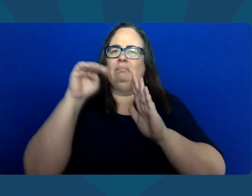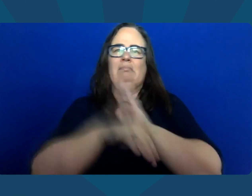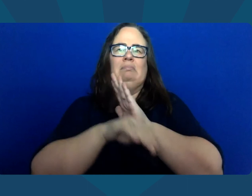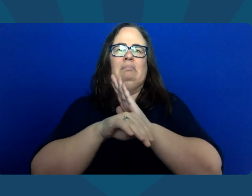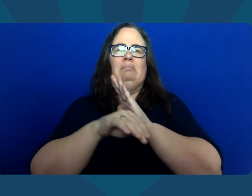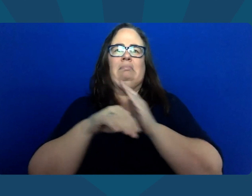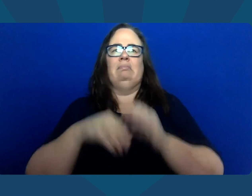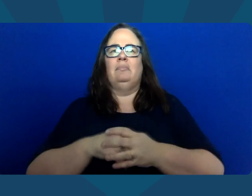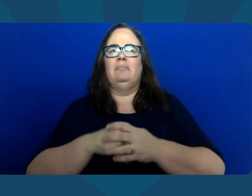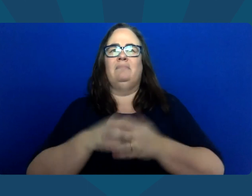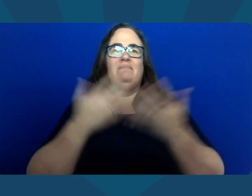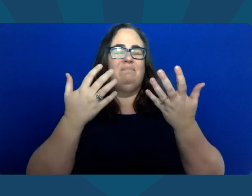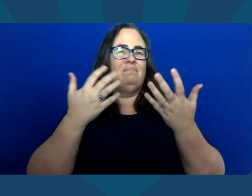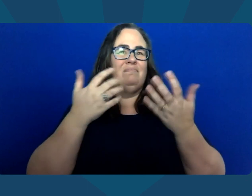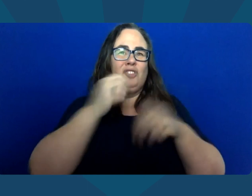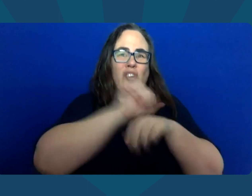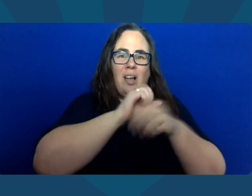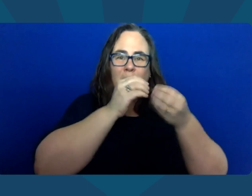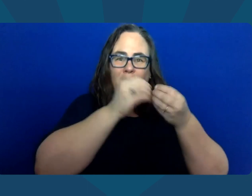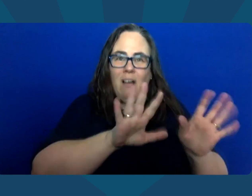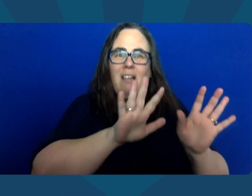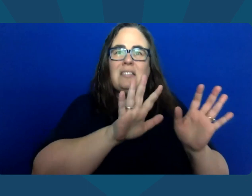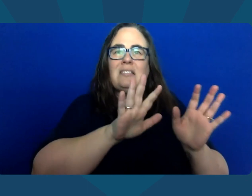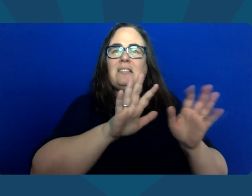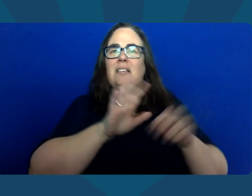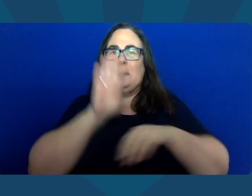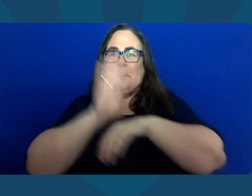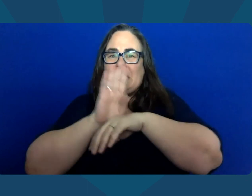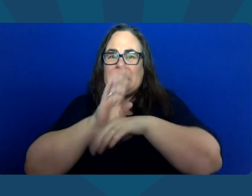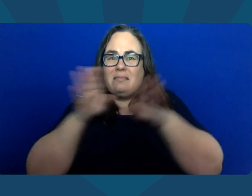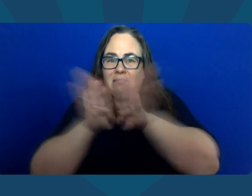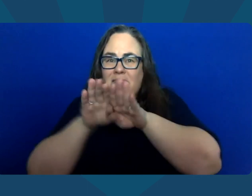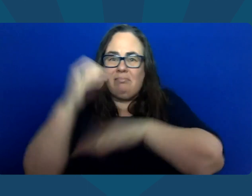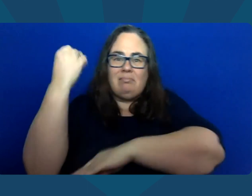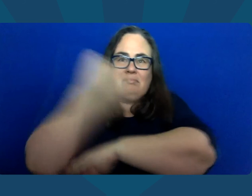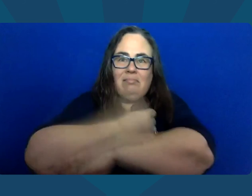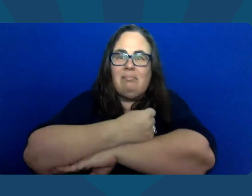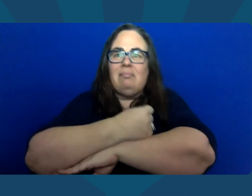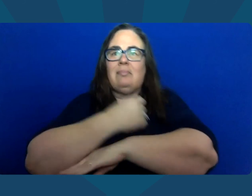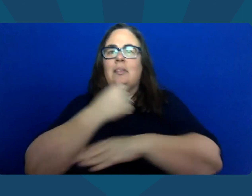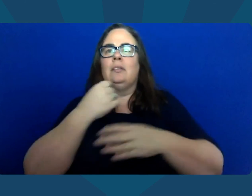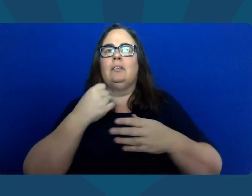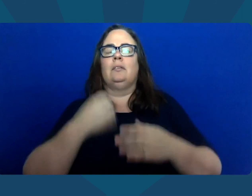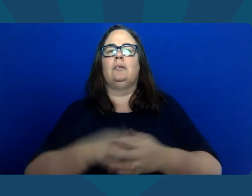devastation, from jobs lost to businesses shuttered.